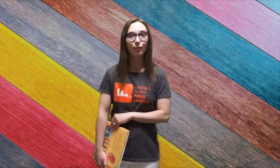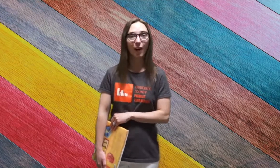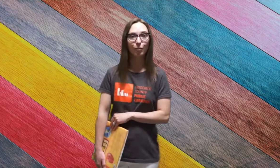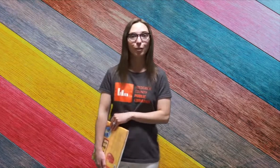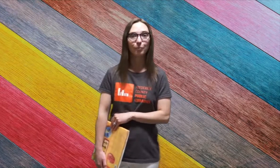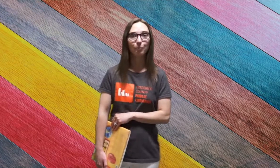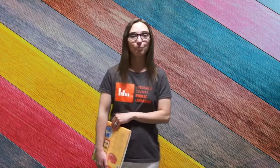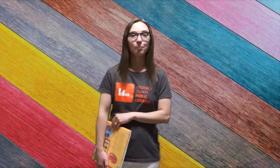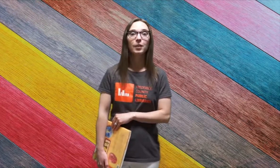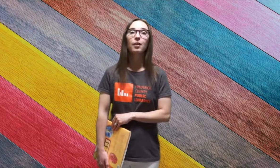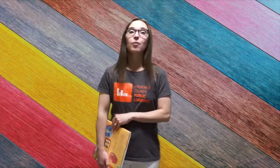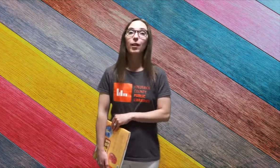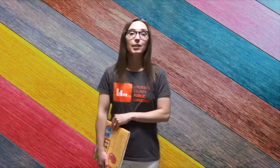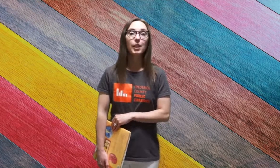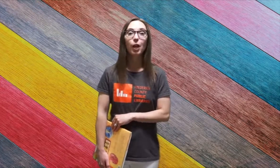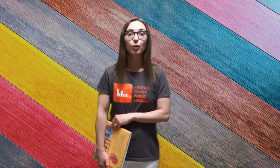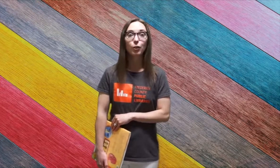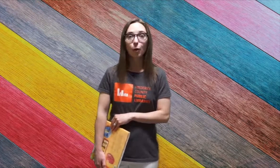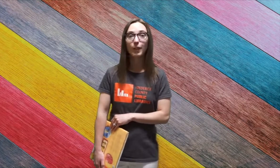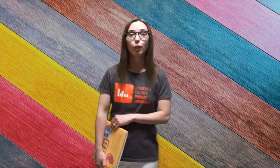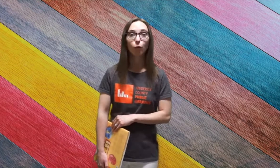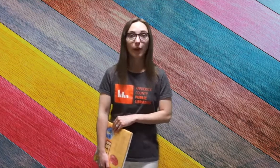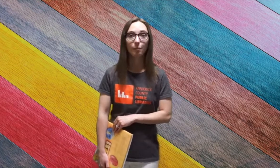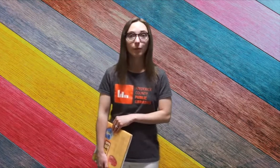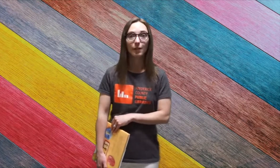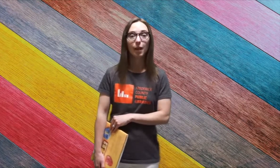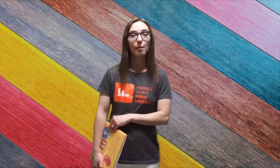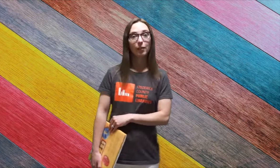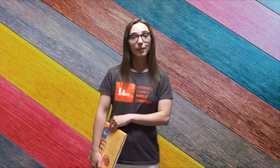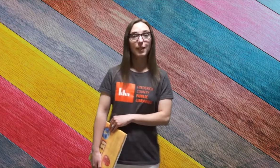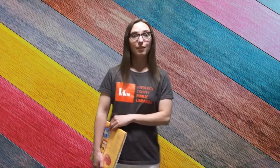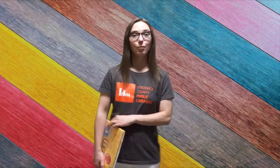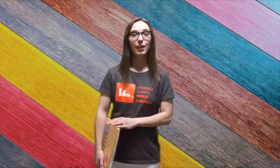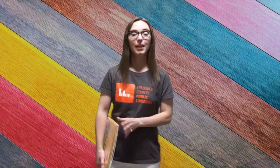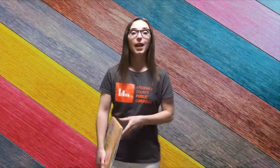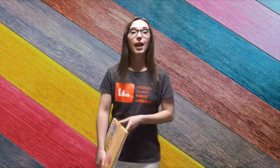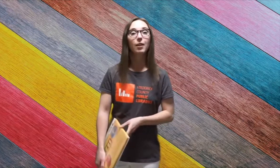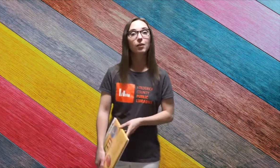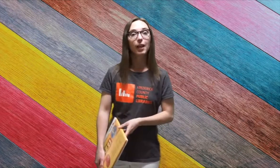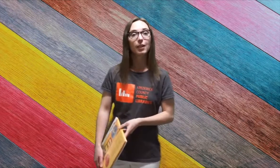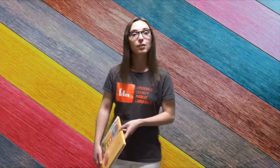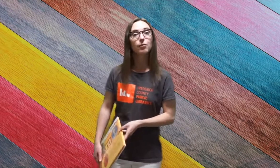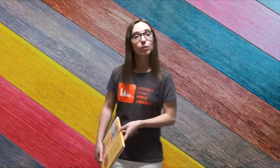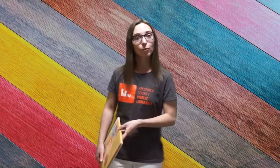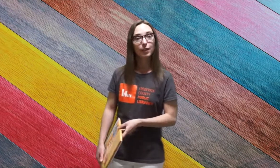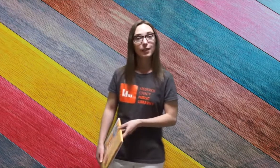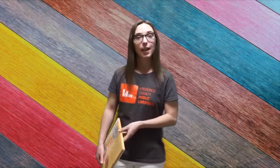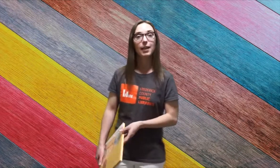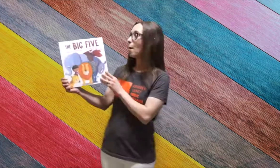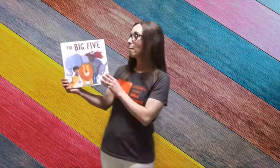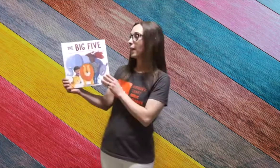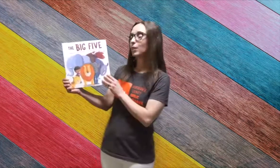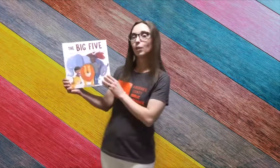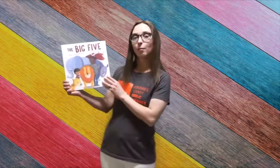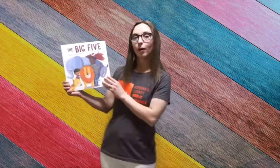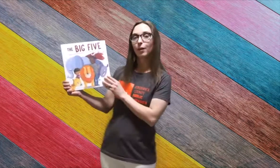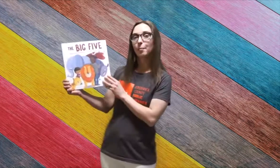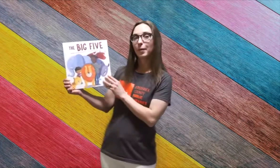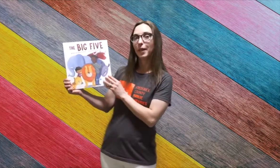you. Friends, there are so many great books about the days of the week, and our last story today is based on the book The Big